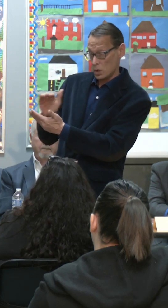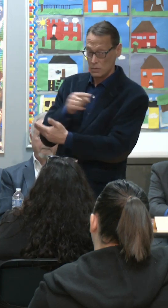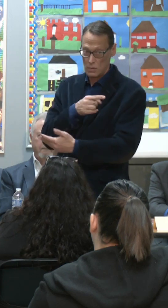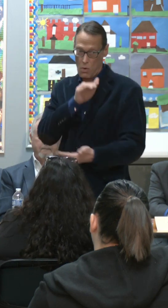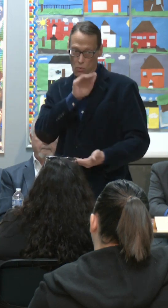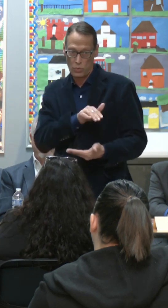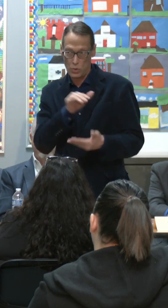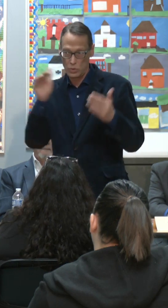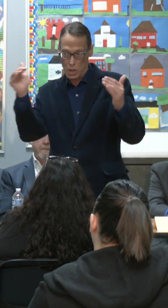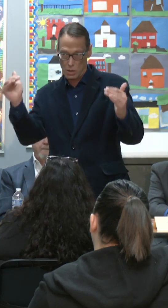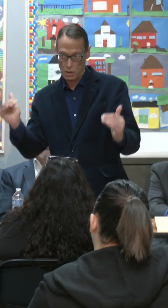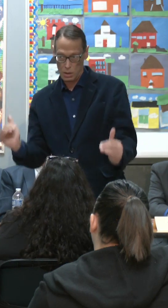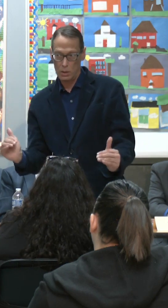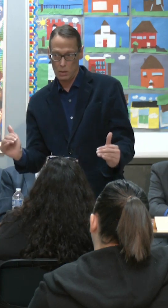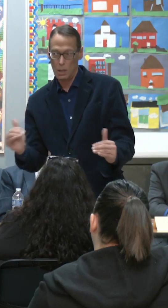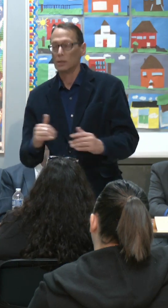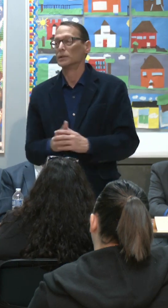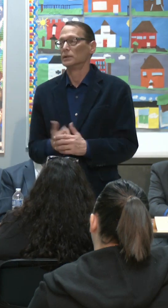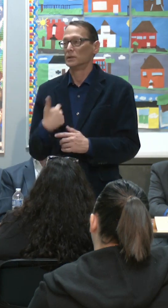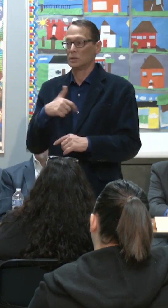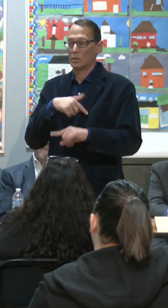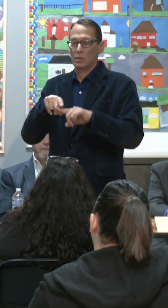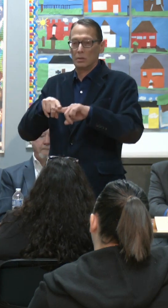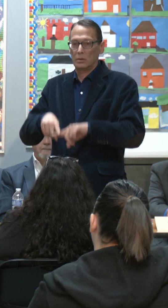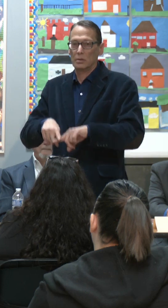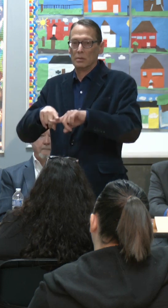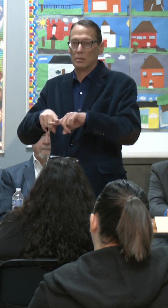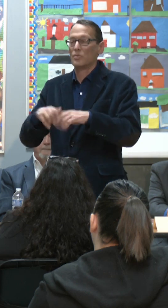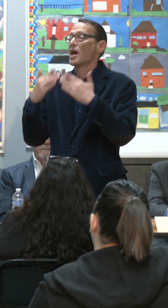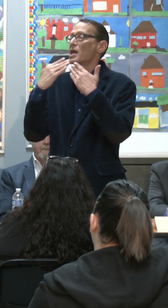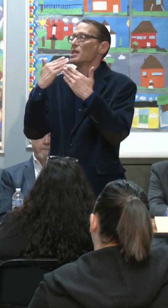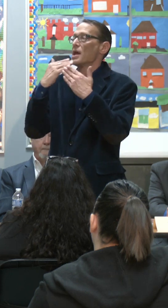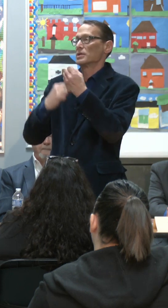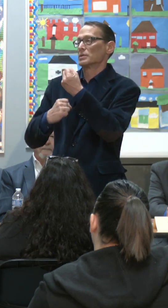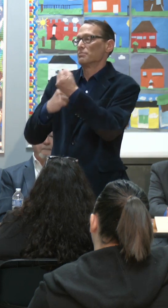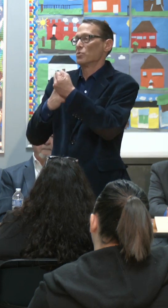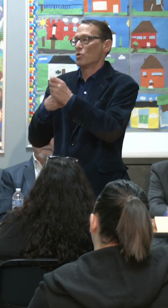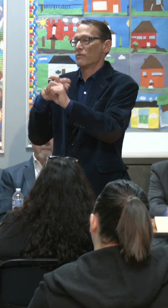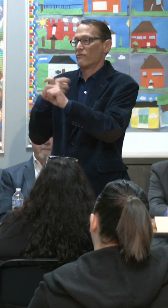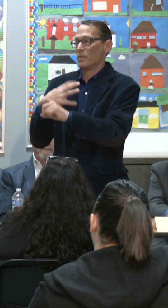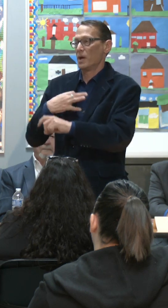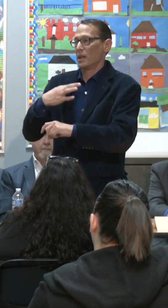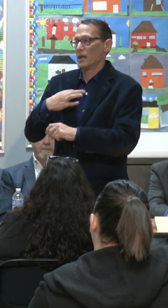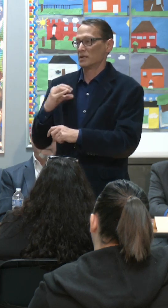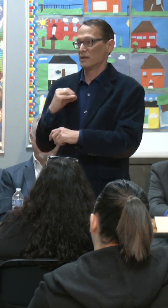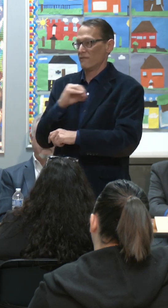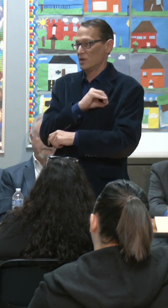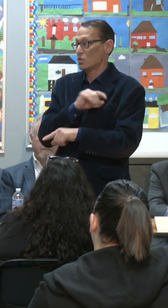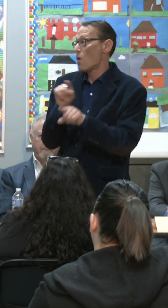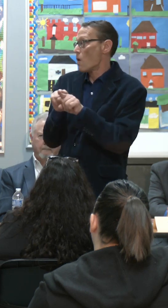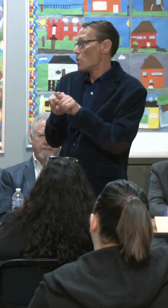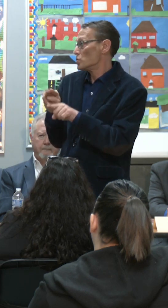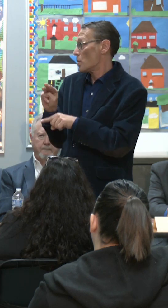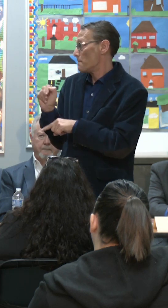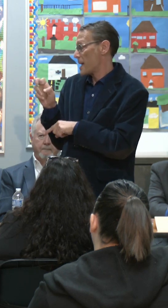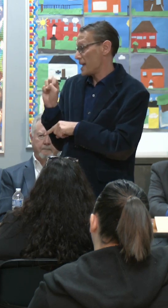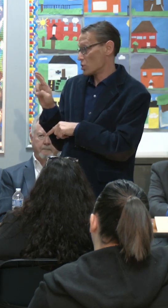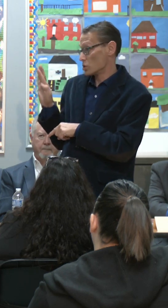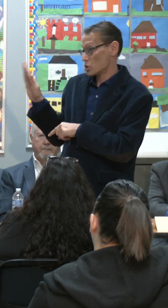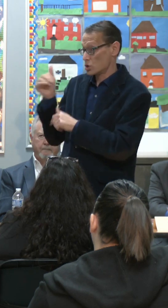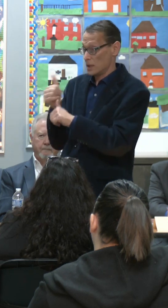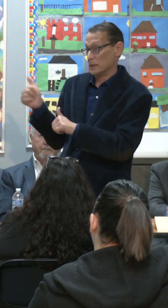And then it breaks it down by the 88 neighborhoods. So you can take a look at what's going on in Dutchtown. those 88 neighborhoods, so those things